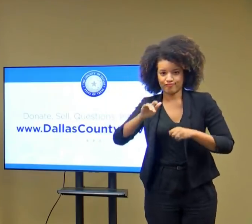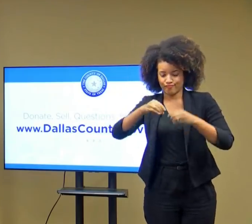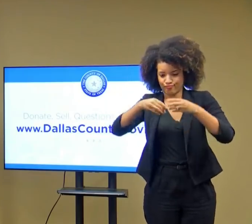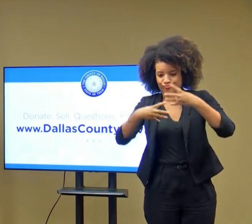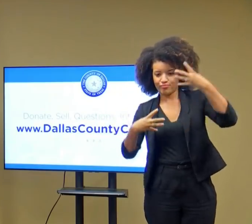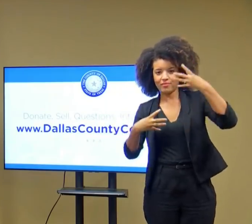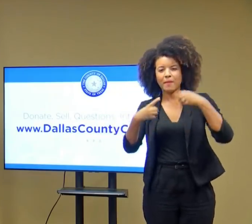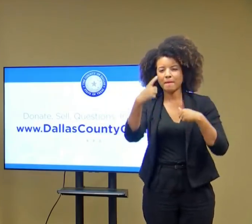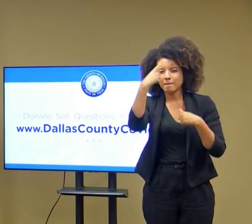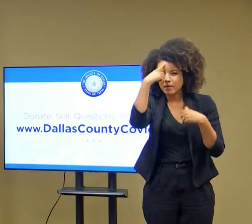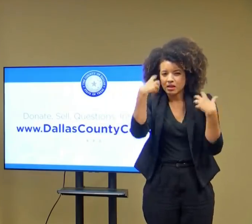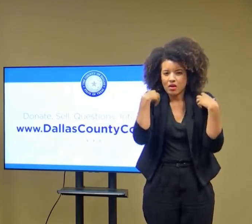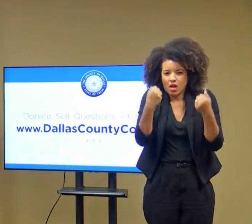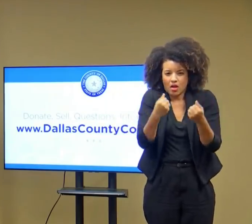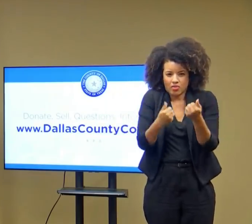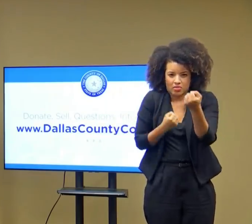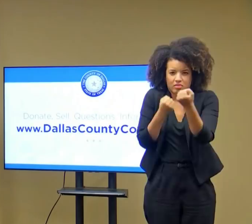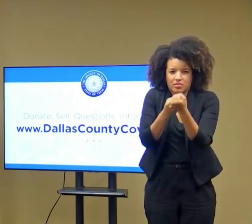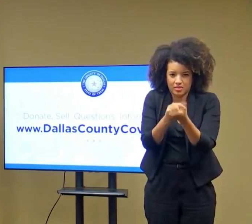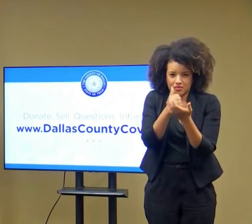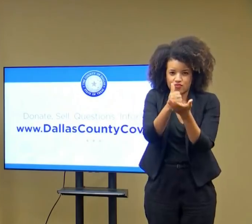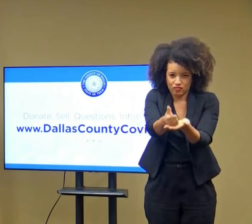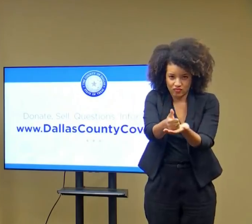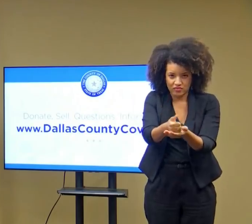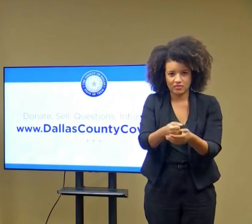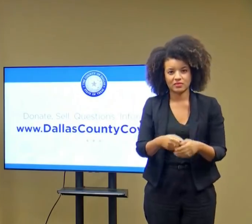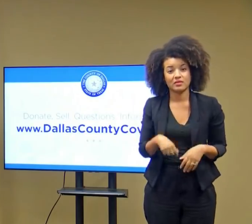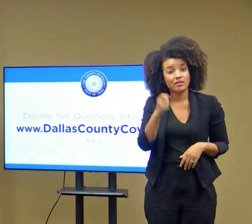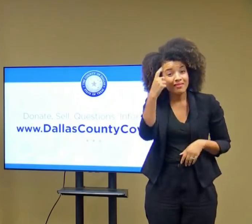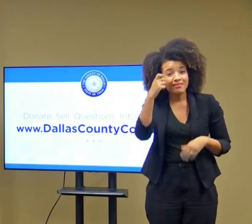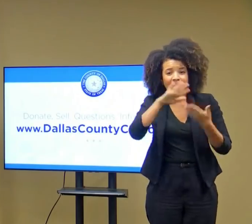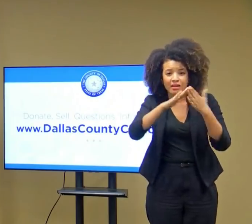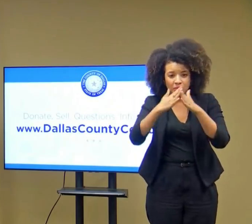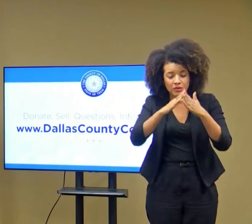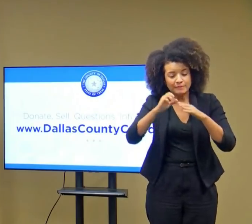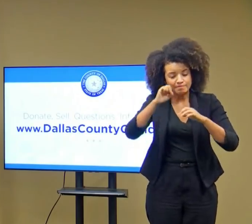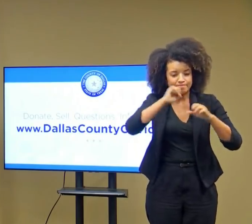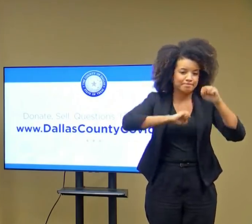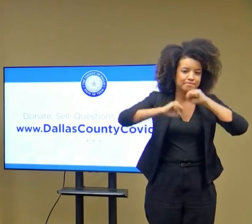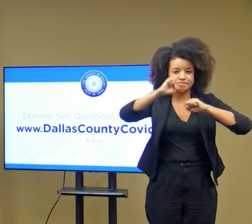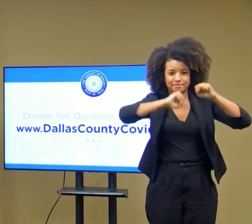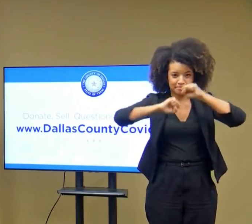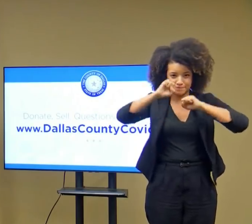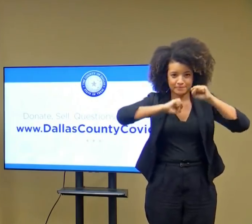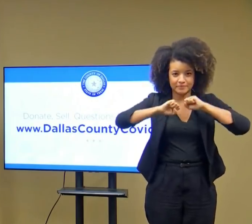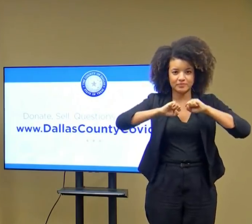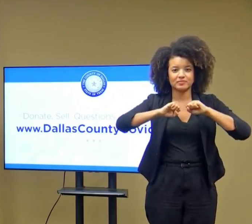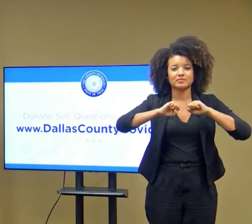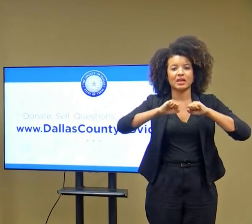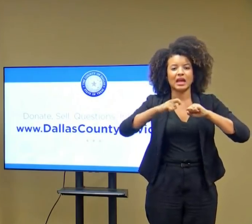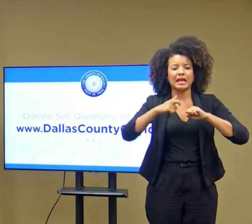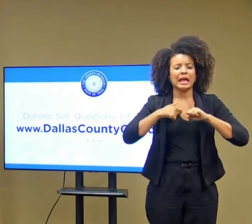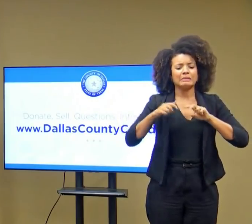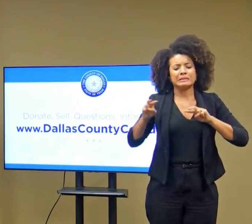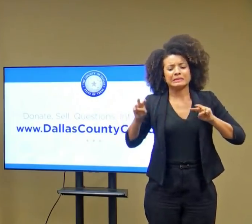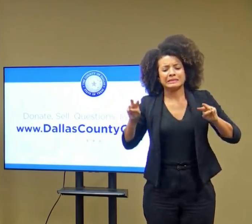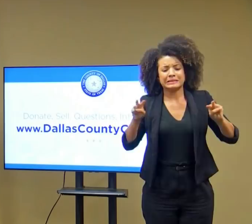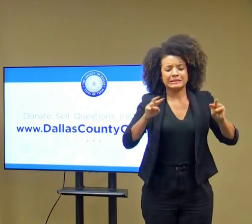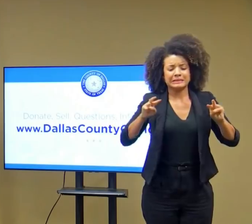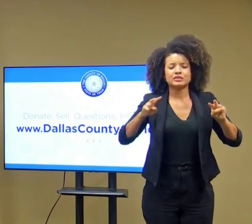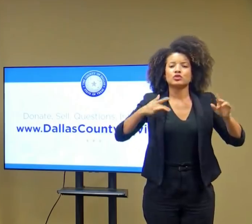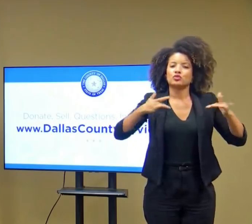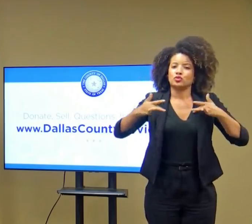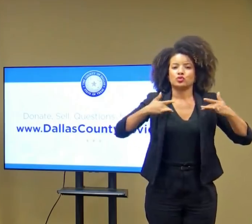resources. All right, so we're going through a lot as a community, right? And I'm seeing things in the community that are of great concern to me. I'm seeing